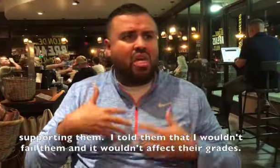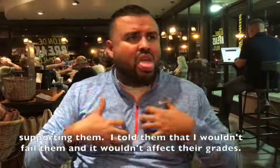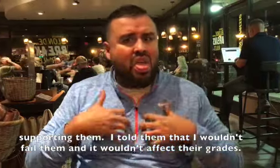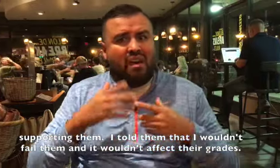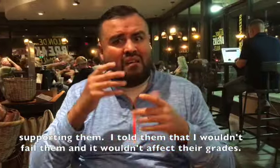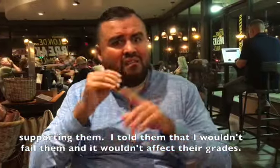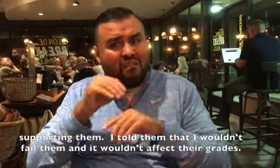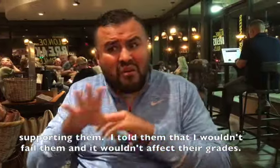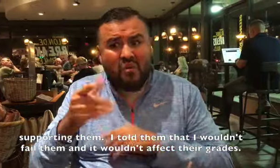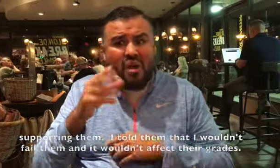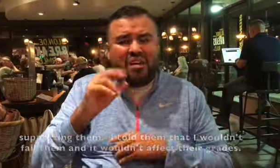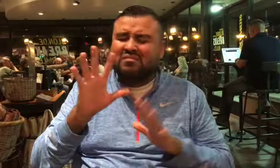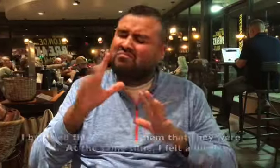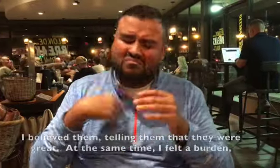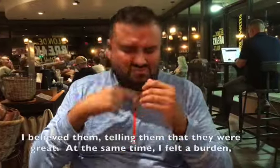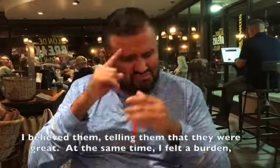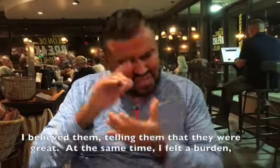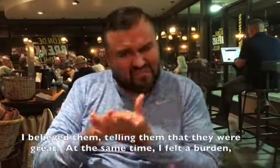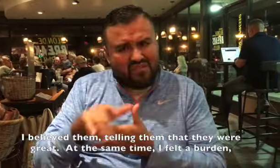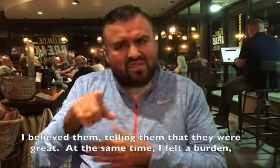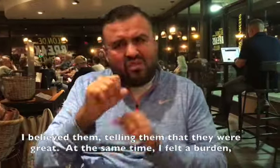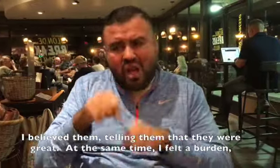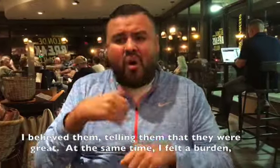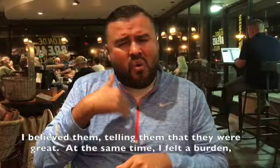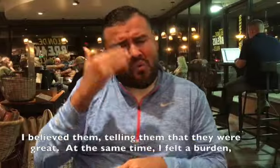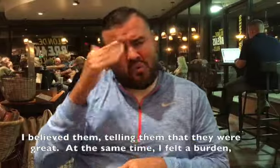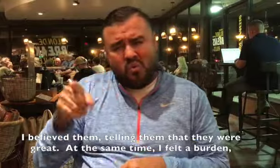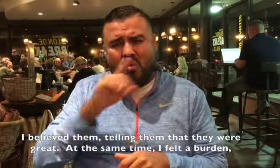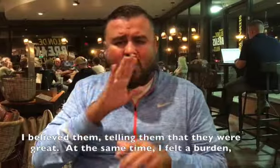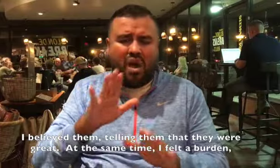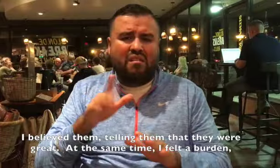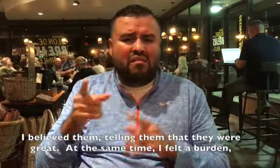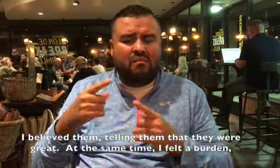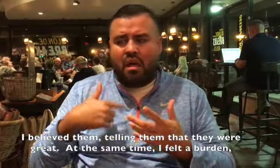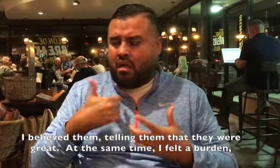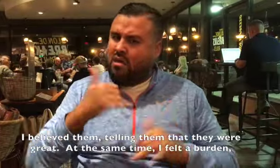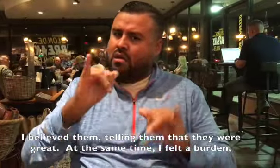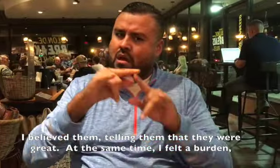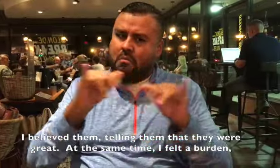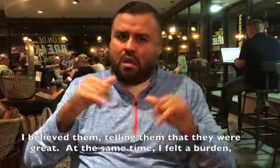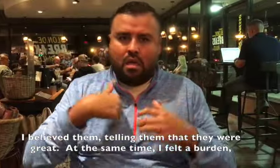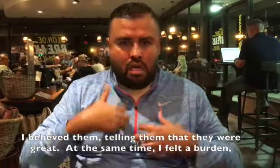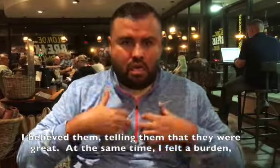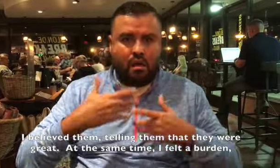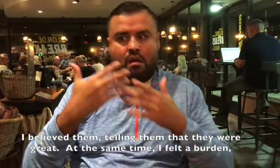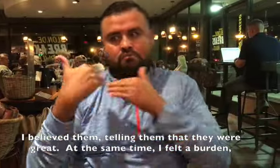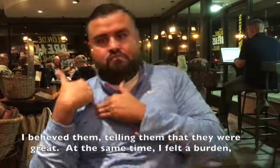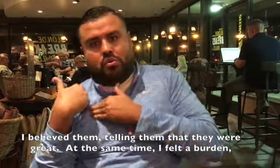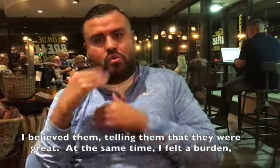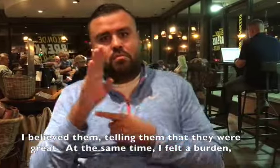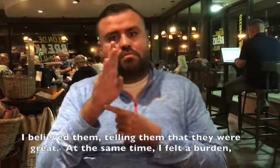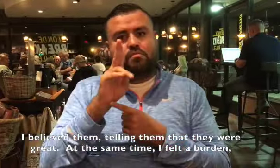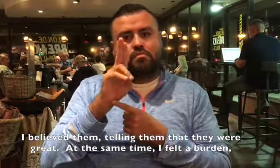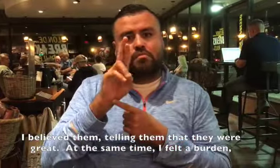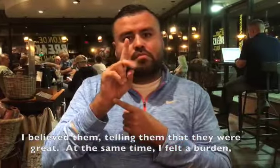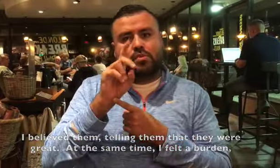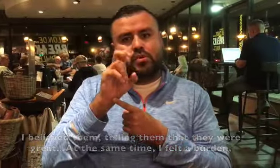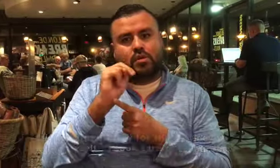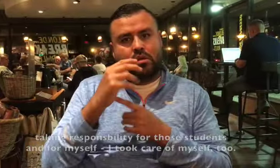told them that they wouldn't fail because of that. And I believed them, telling them that they were great. At the same time,